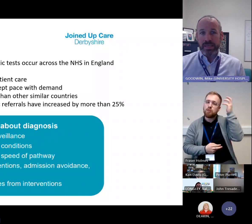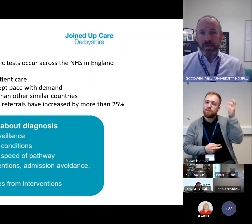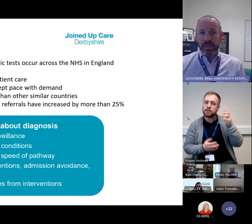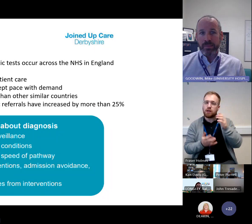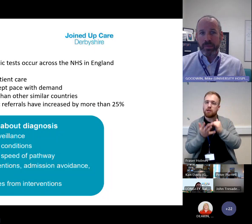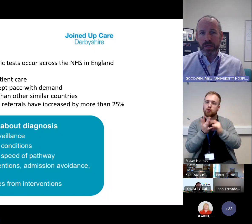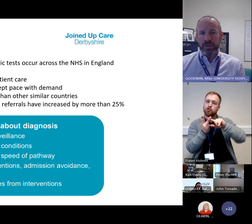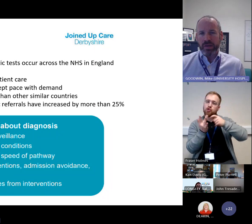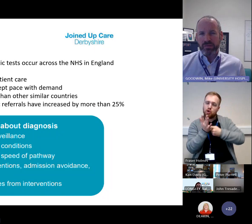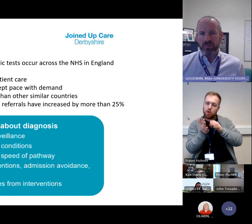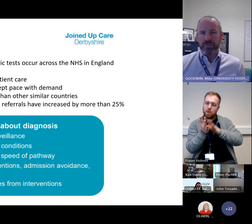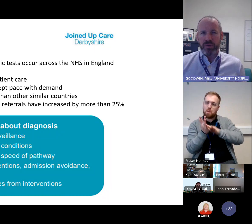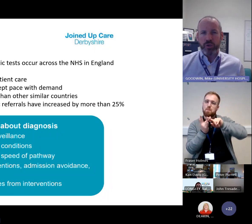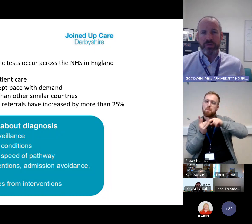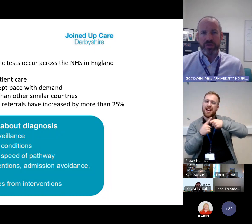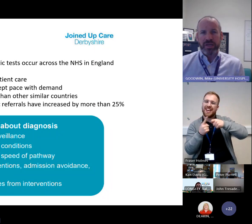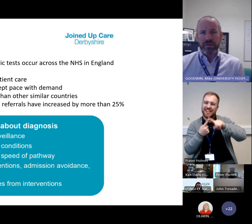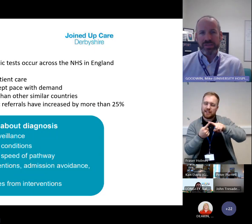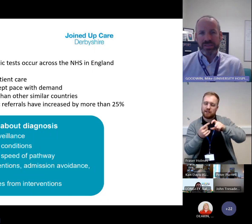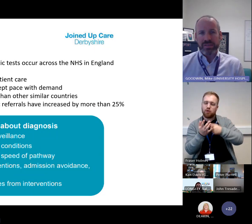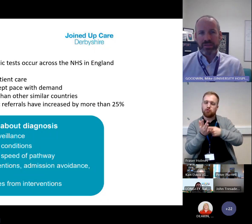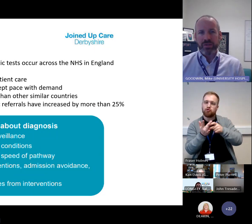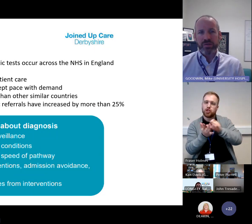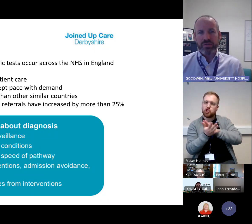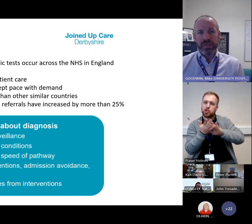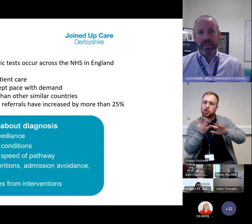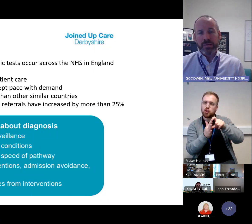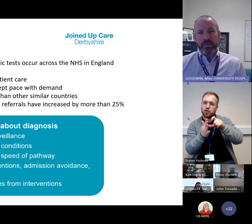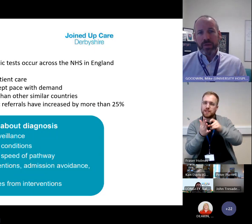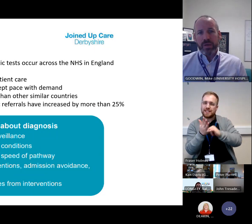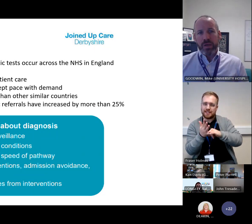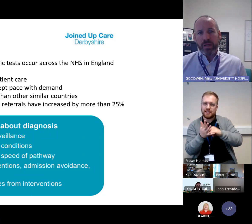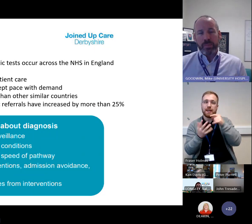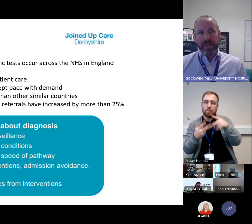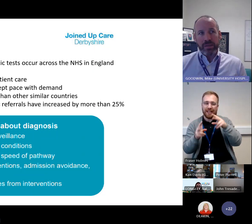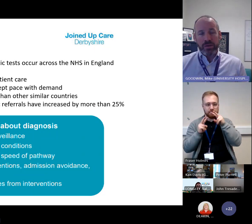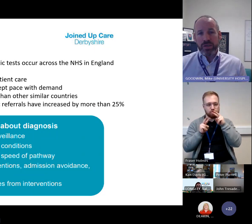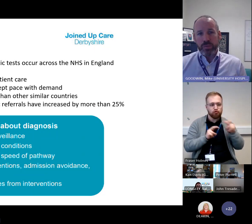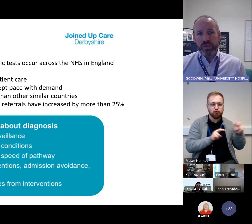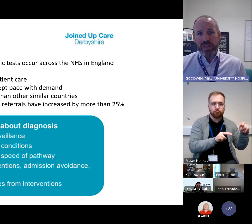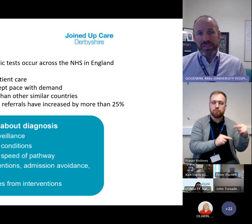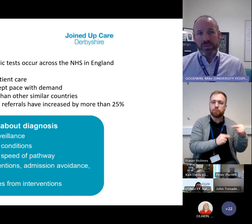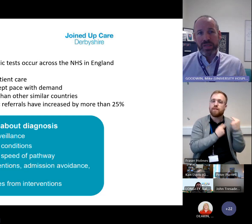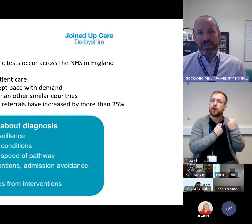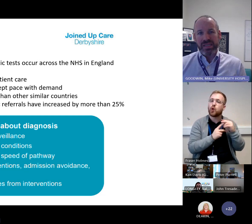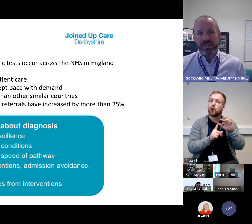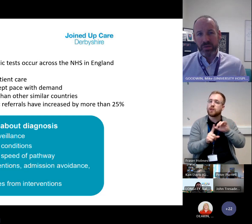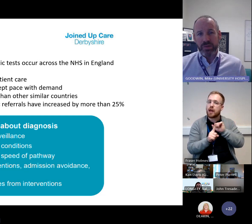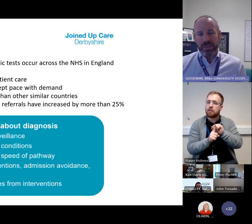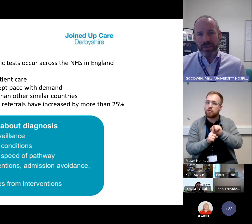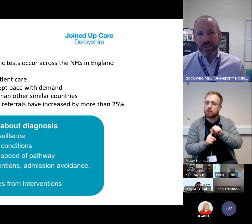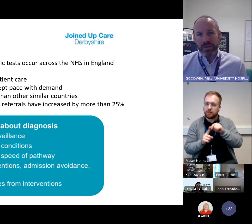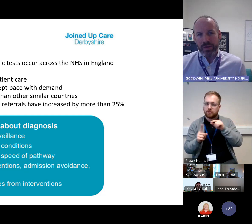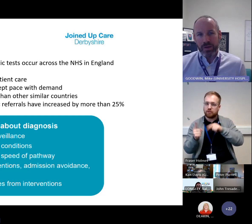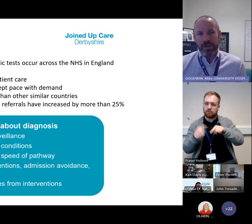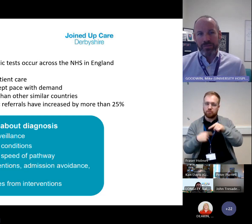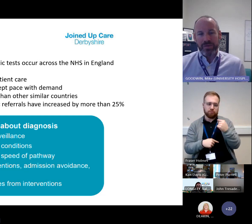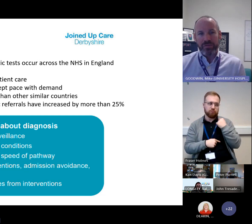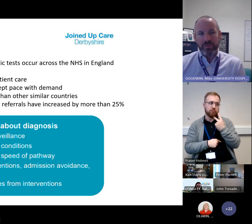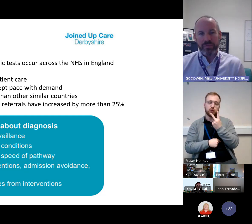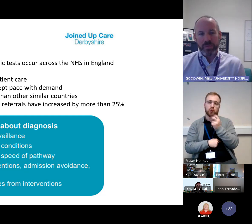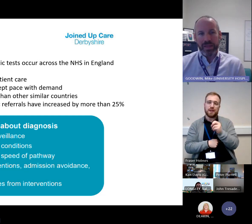did a review of diagnostics in the country back in October 2020, so in